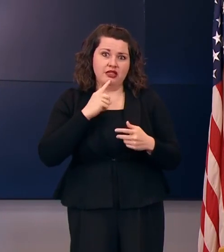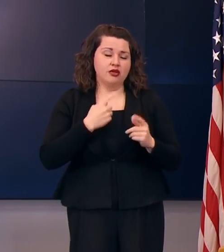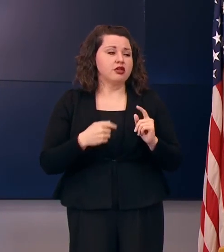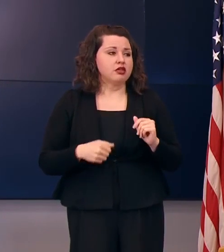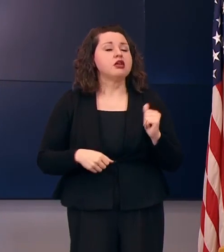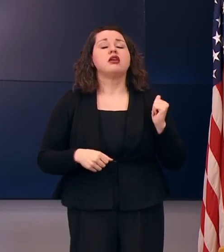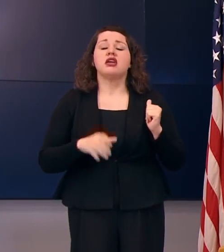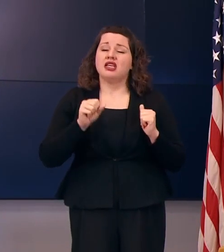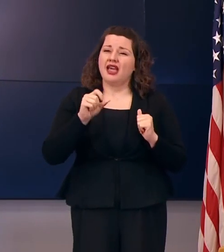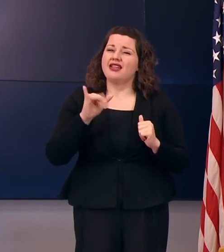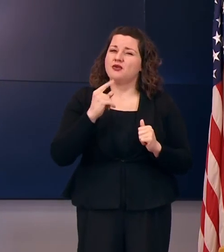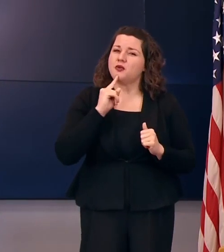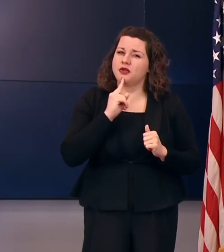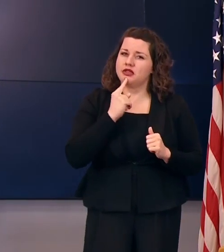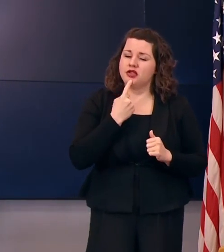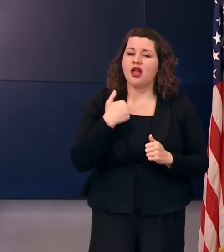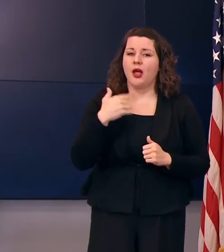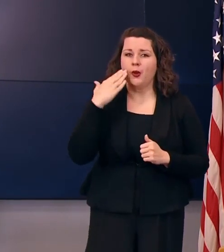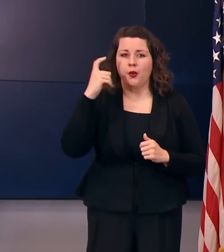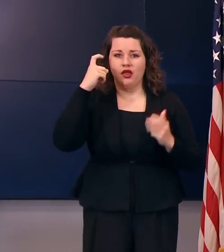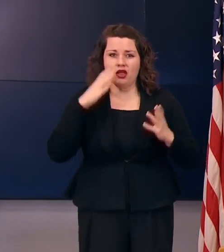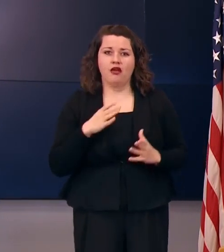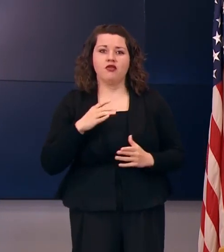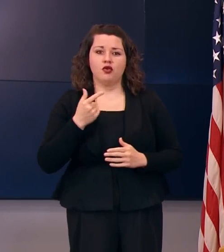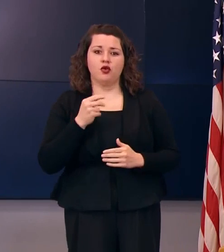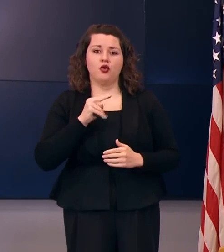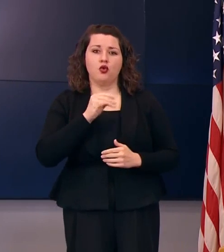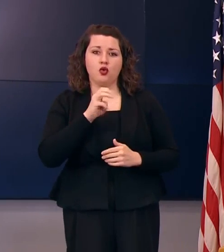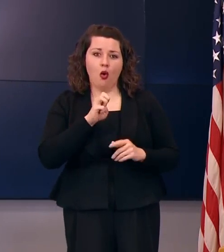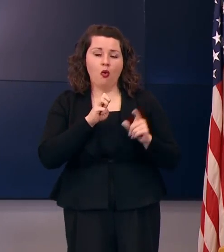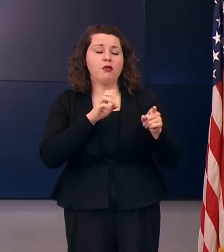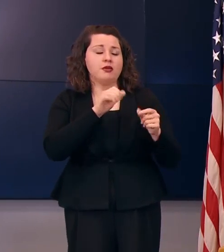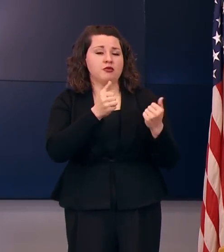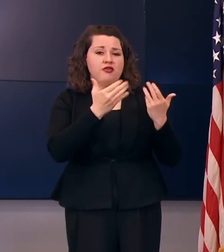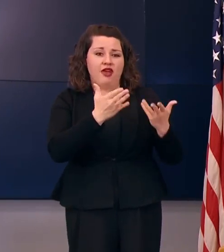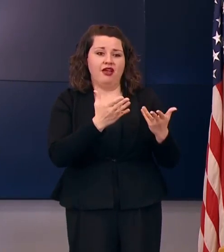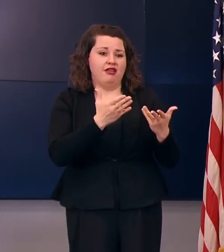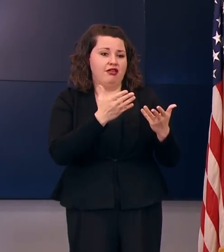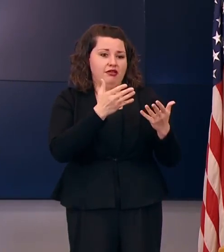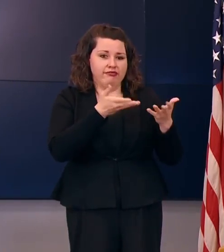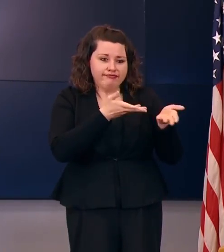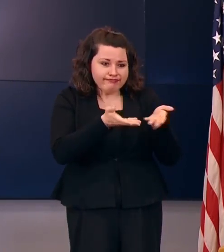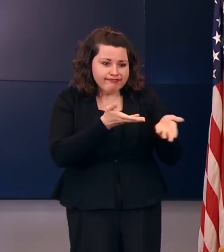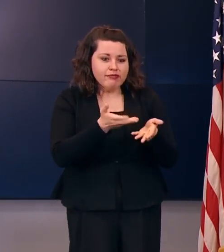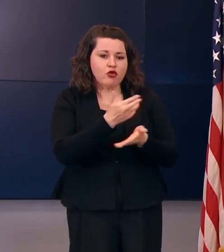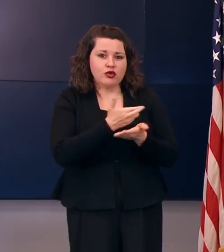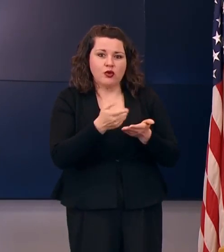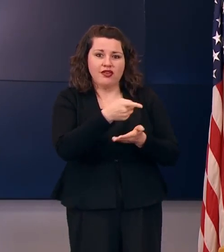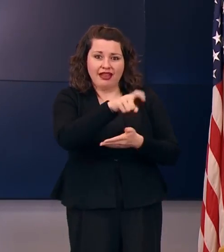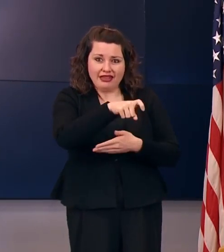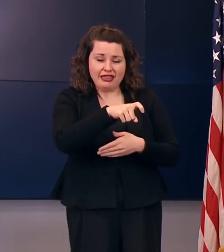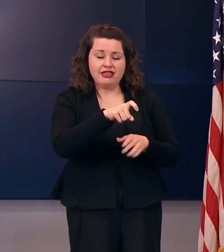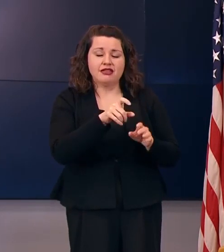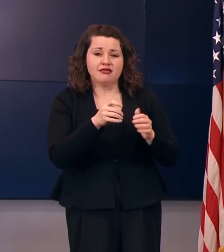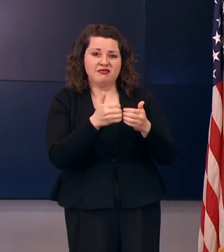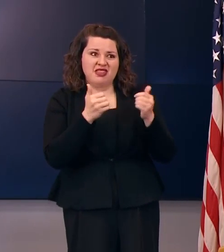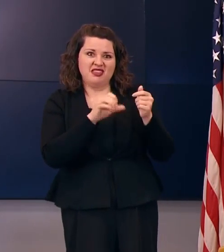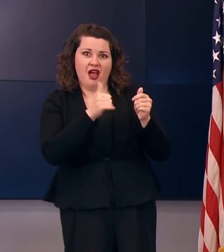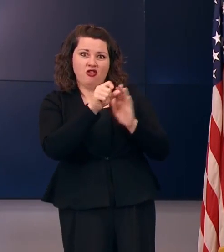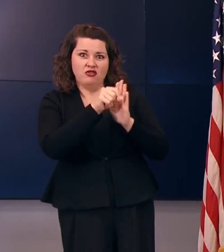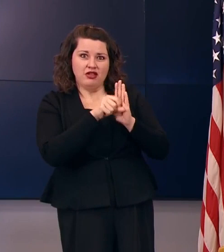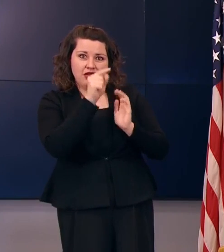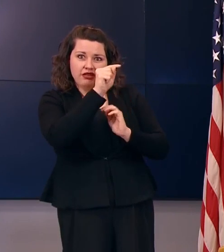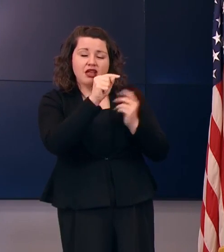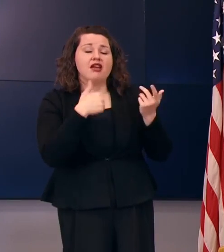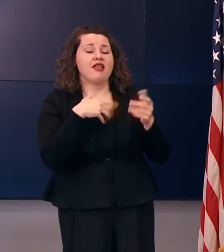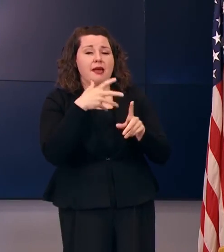I know Governor Noem is working with the facility to provide them the testing and the resources that they need as well. It